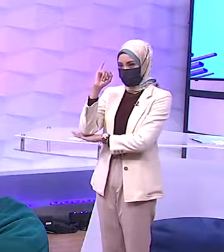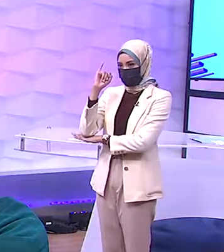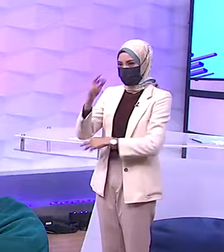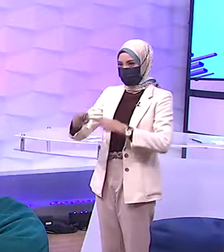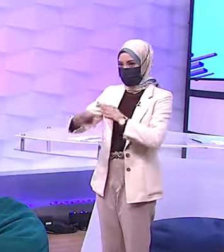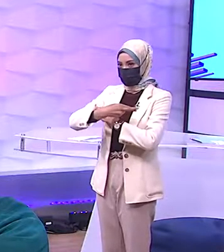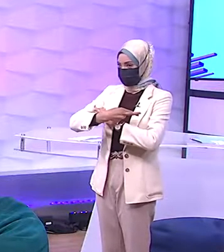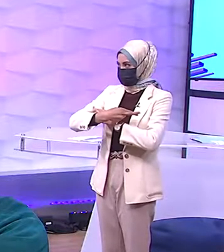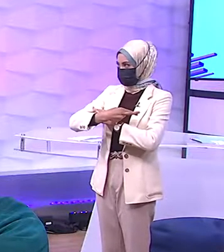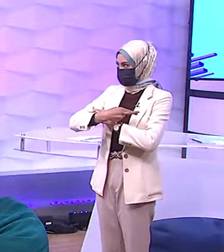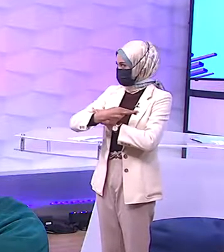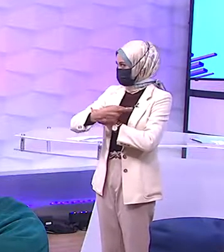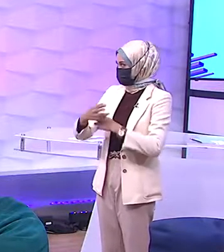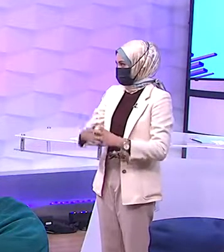Dining room. Okay. The third one.